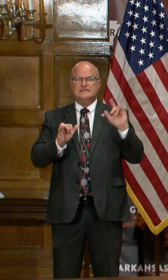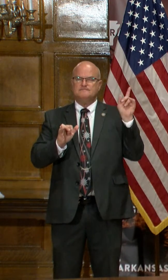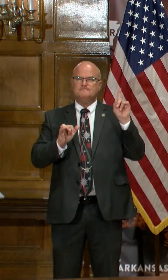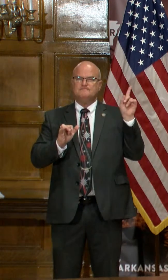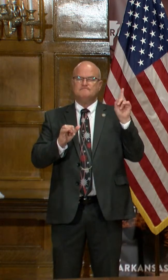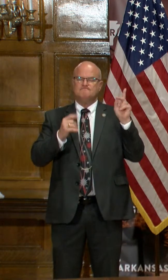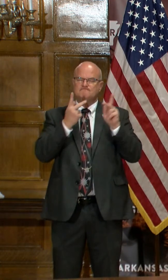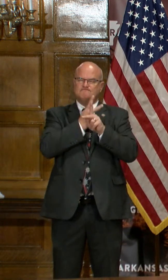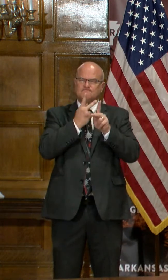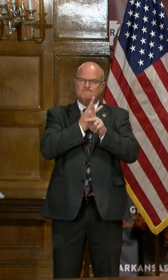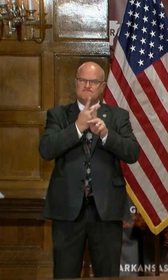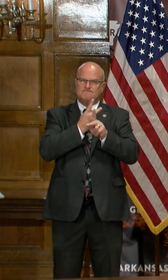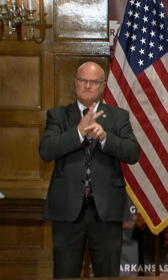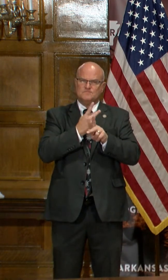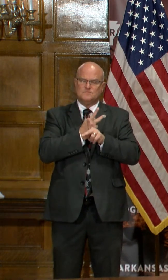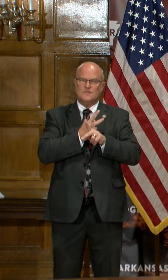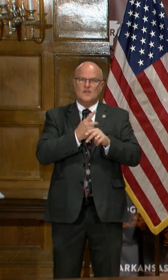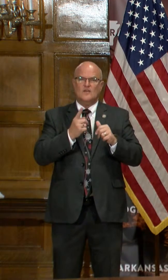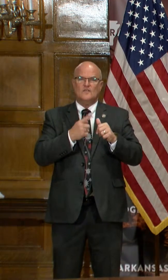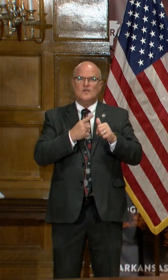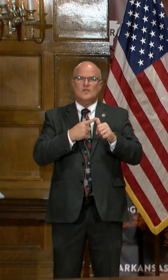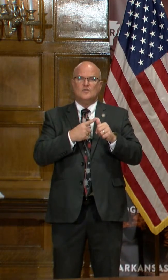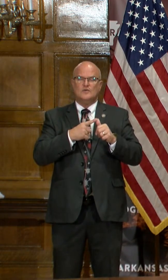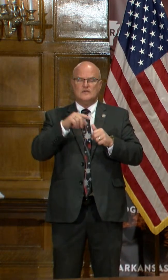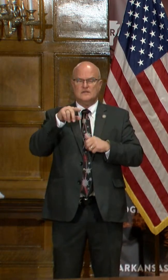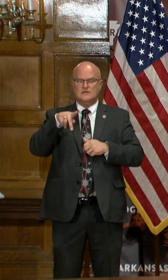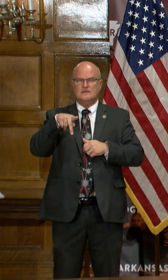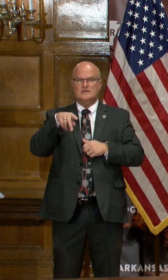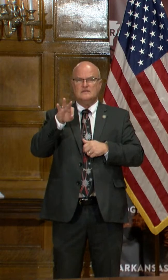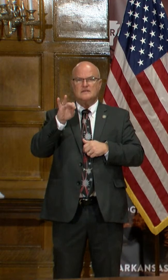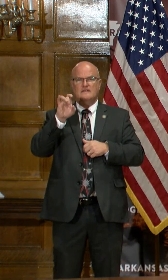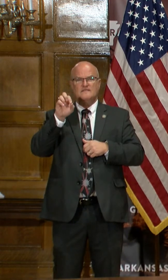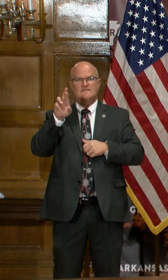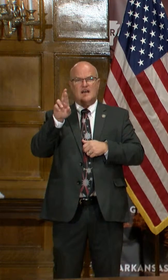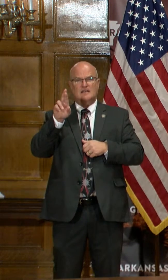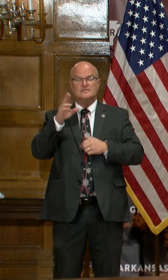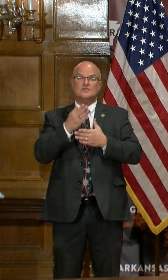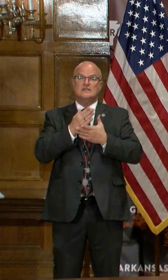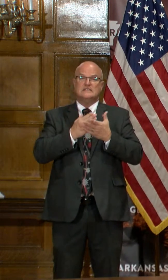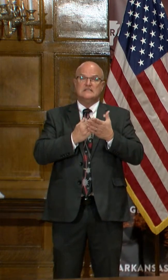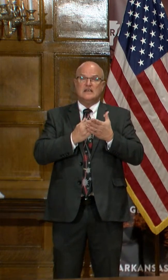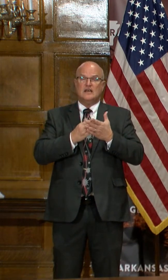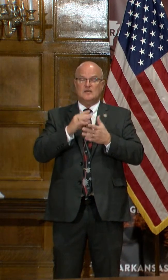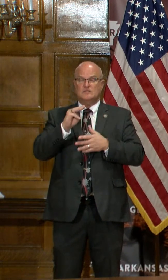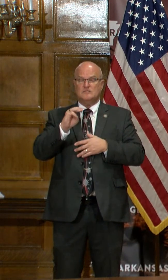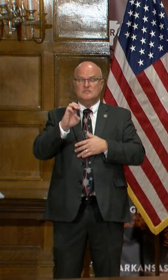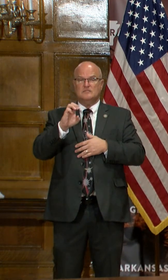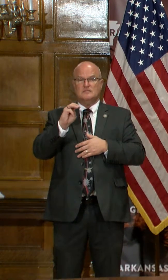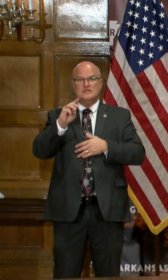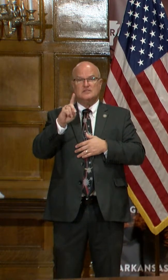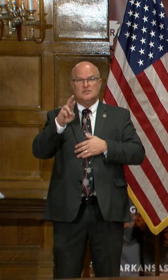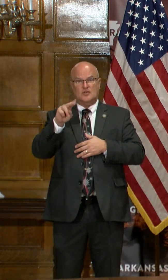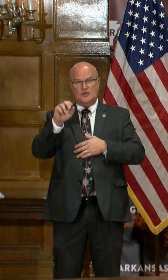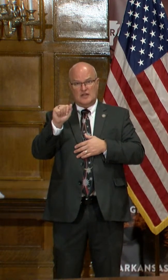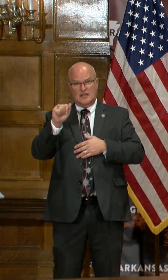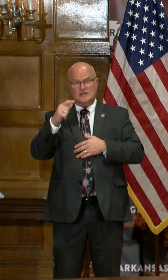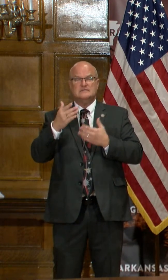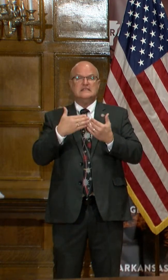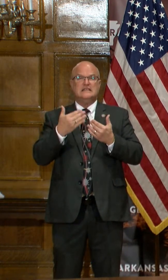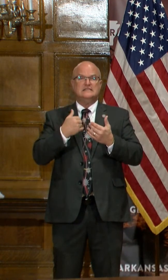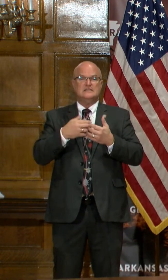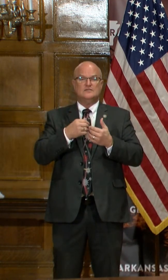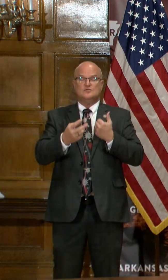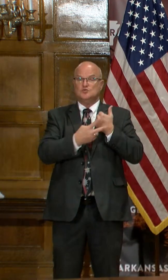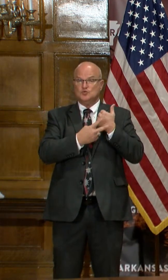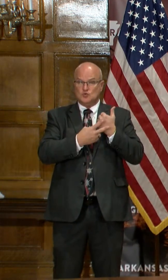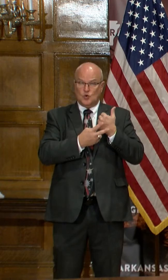to figure some of this out. The first one's going to be the Pfizer. There's going to be some that's going to prefer Moderna if that's approved because it's easier to